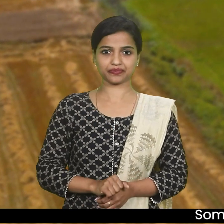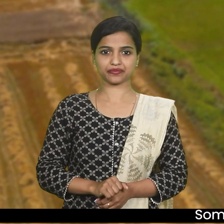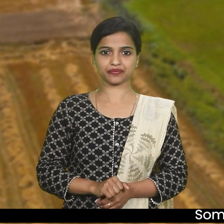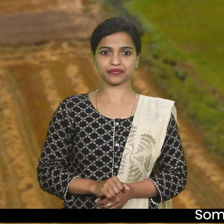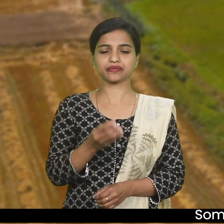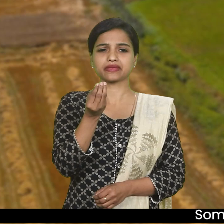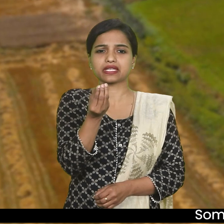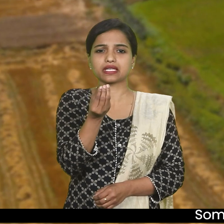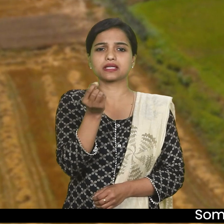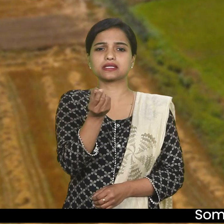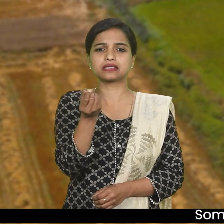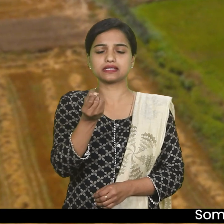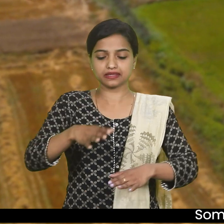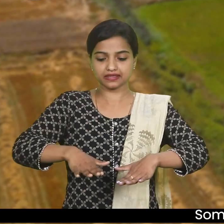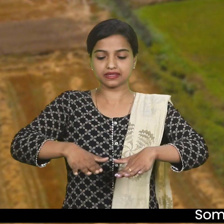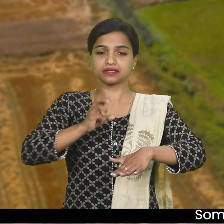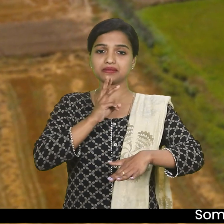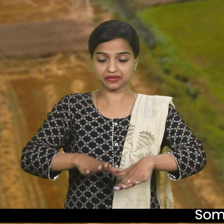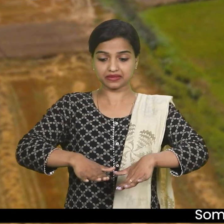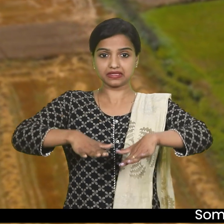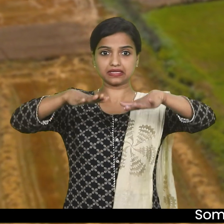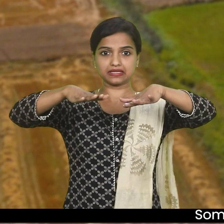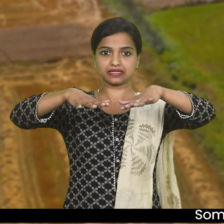Some seeds float on water.